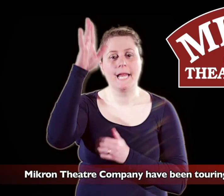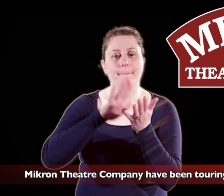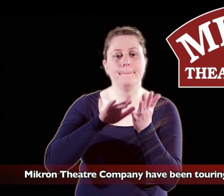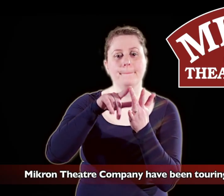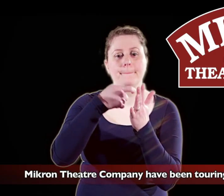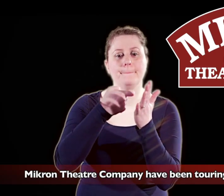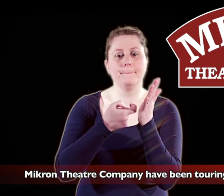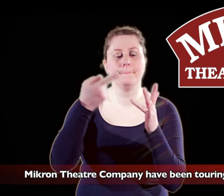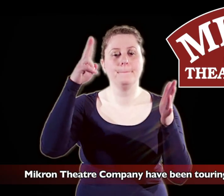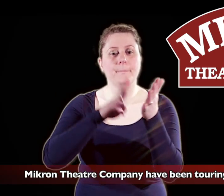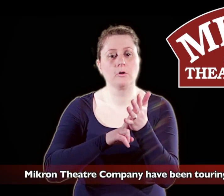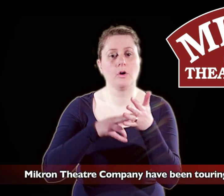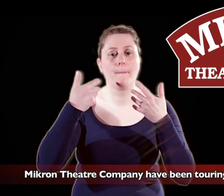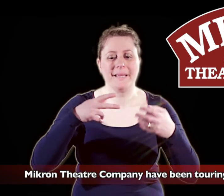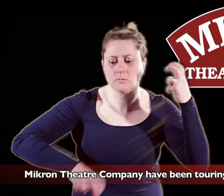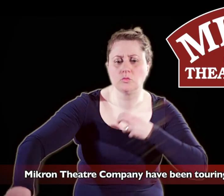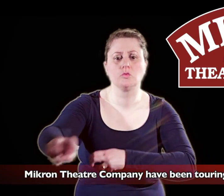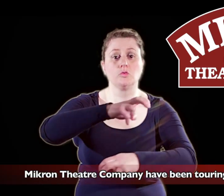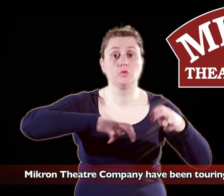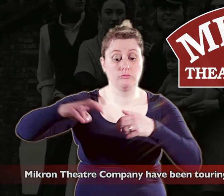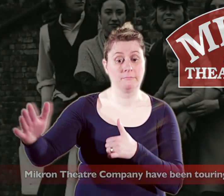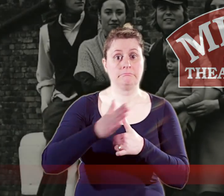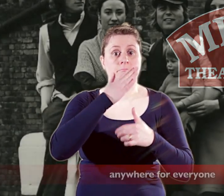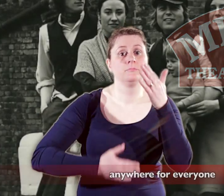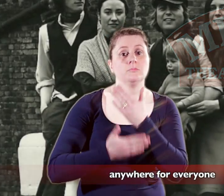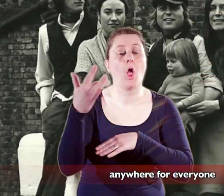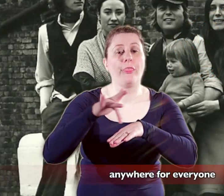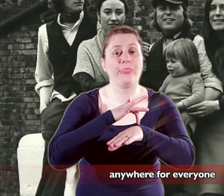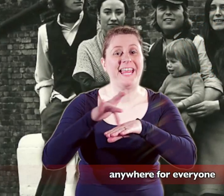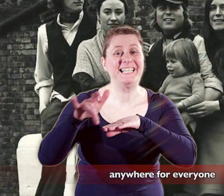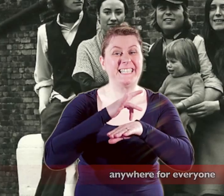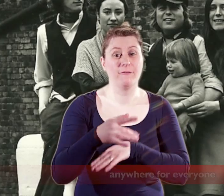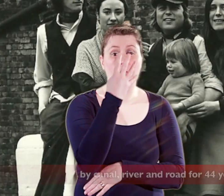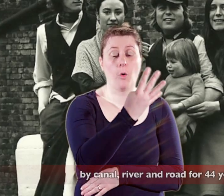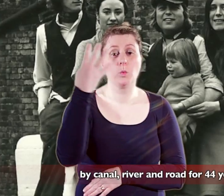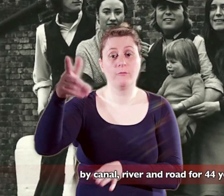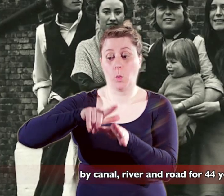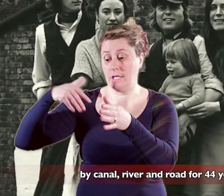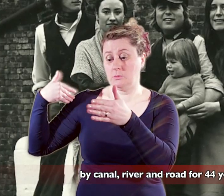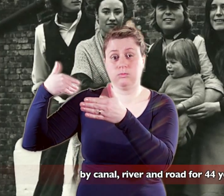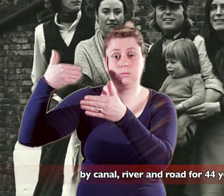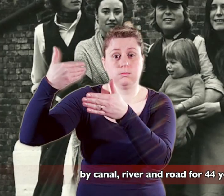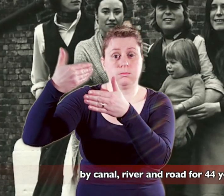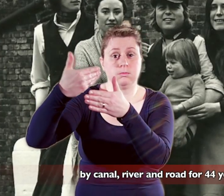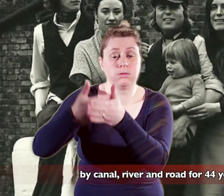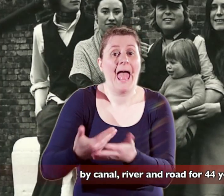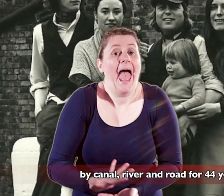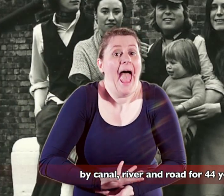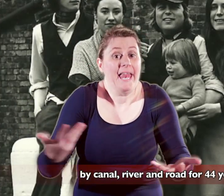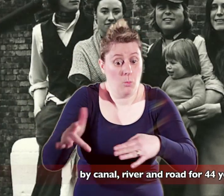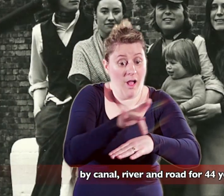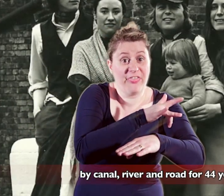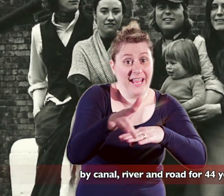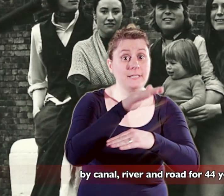Micron Theatre Company have been touring original theatre, anywhere, for everyone, by canal, river and